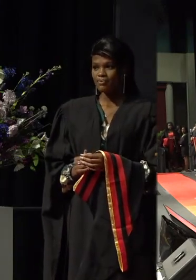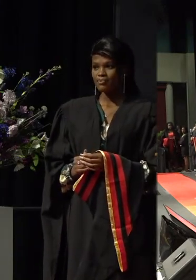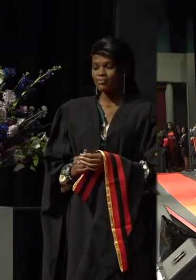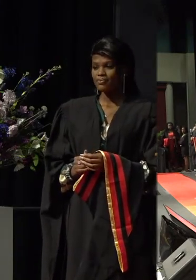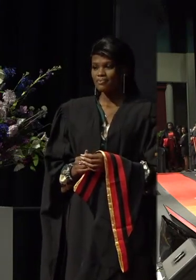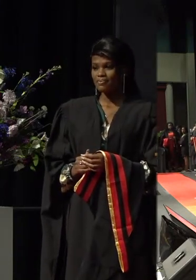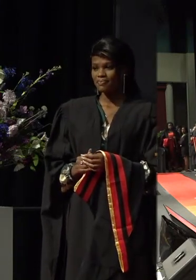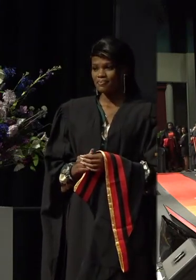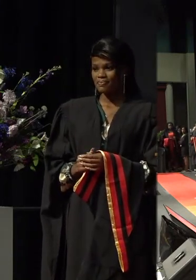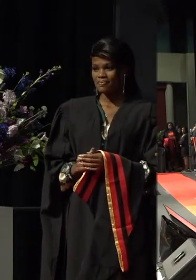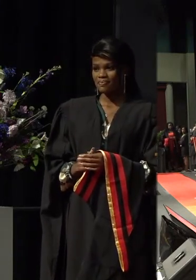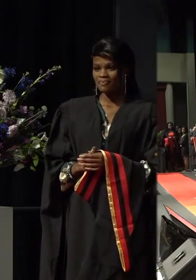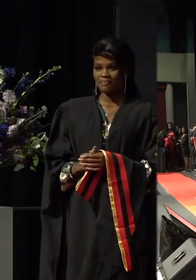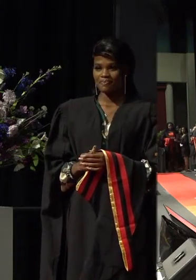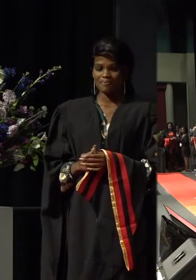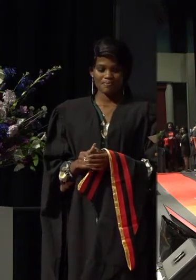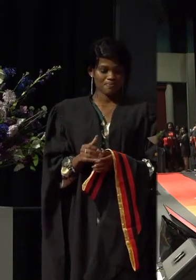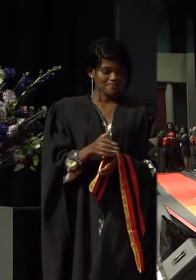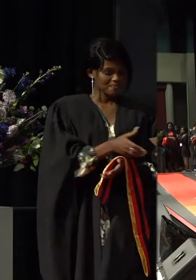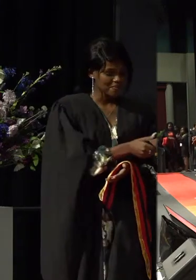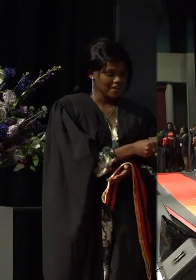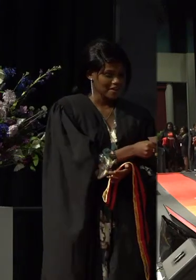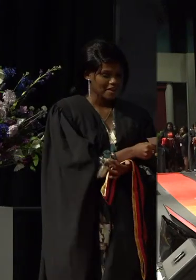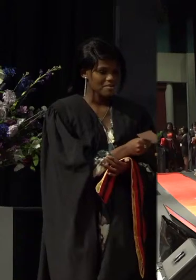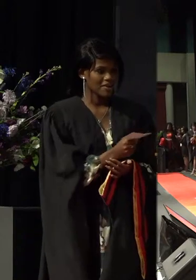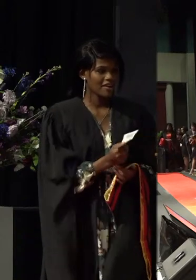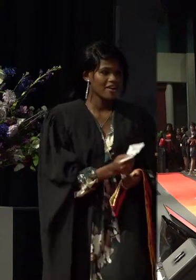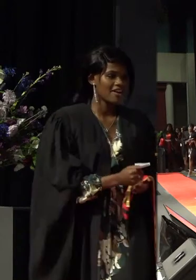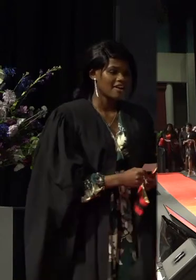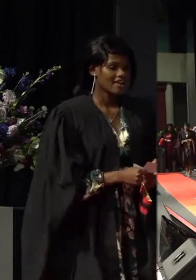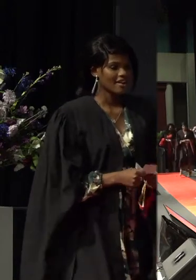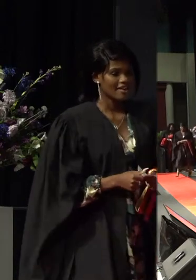Thulile Surprise Mselegu.